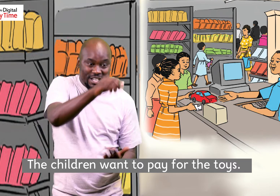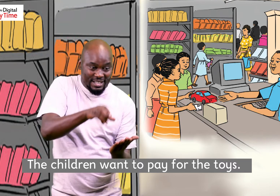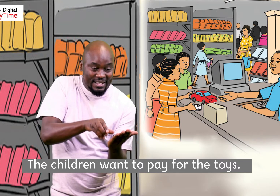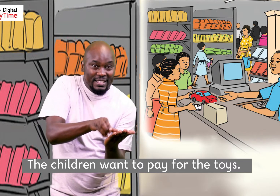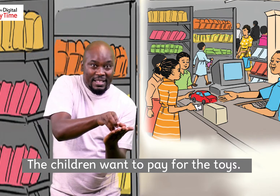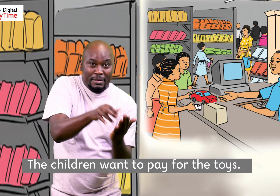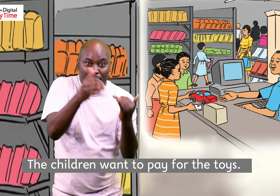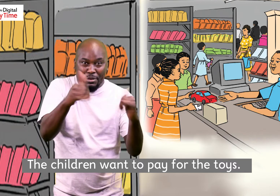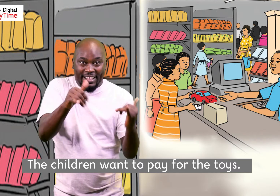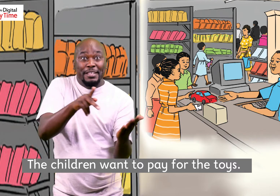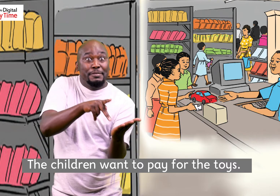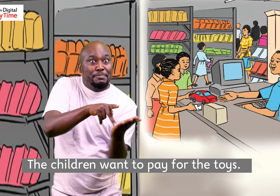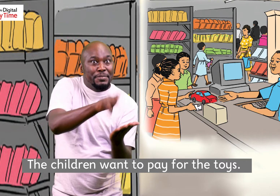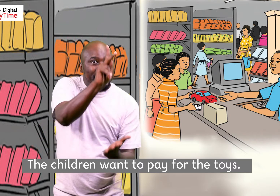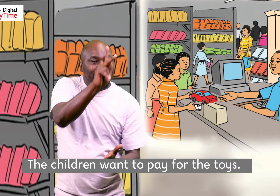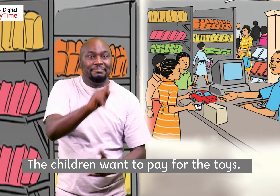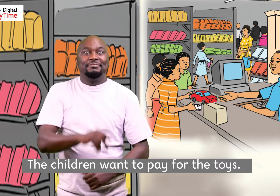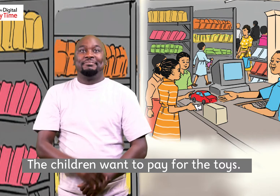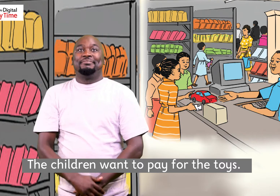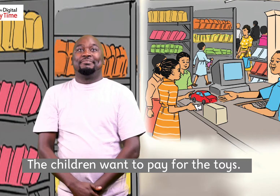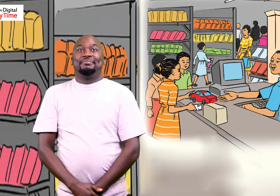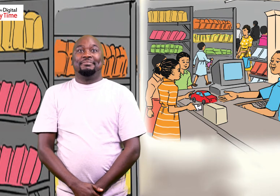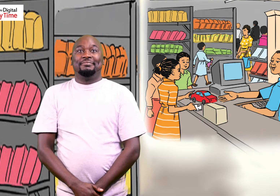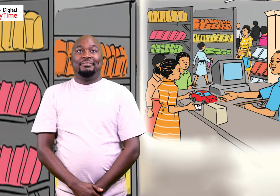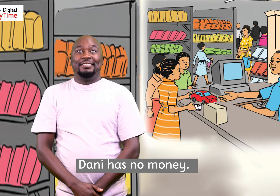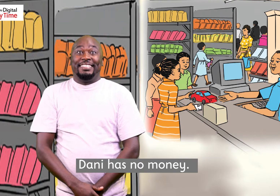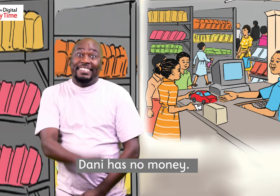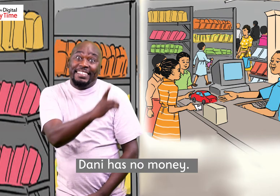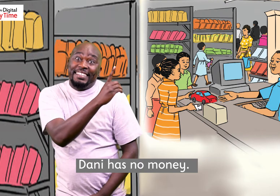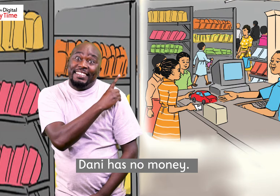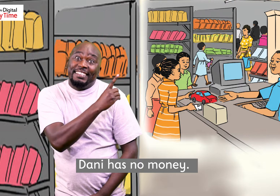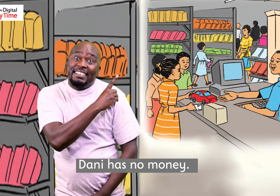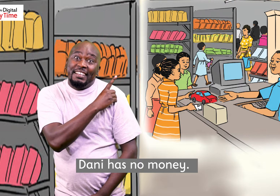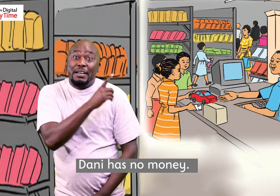The children want to pay for the toys.